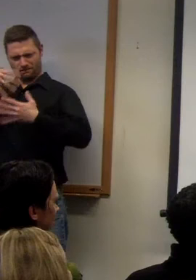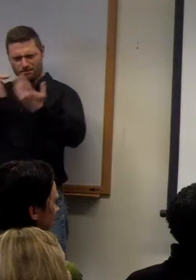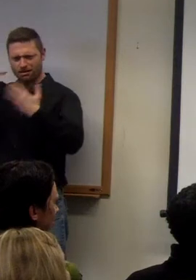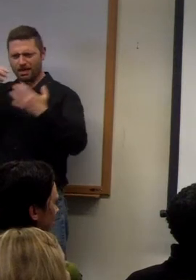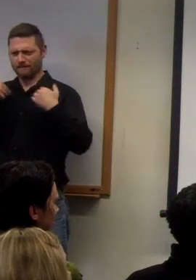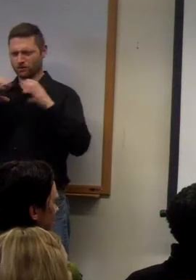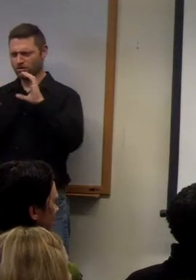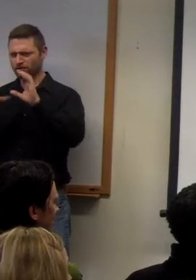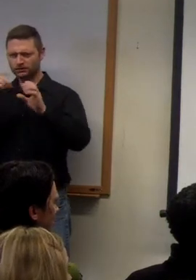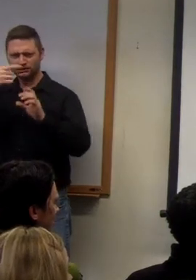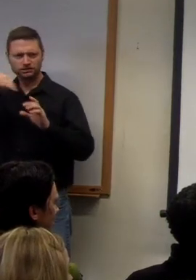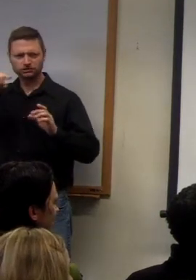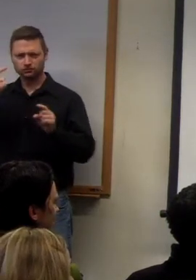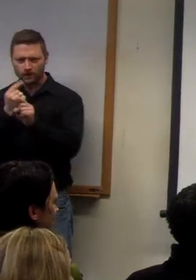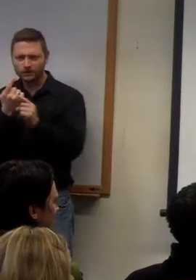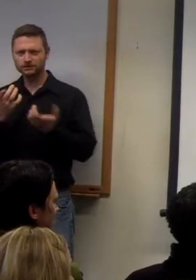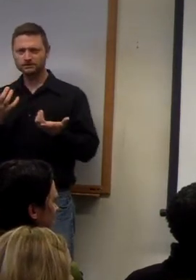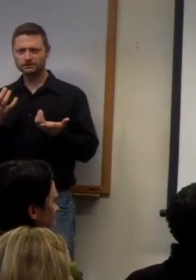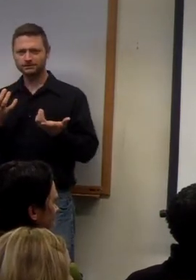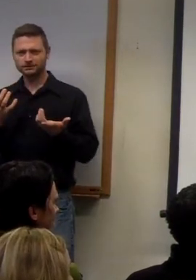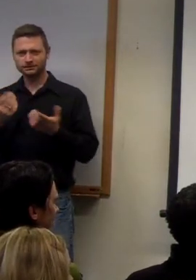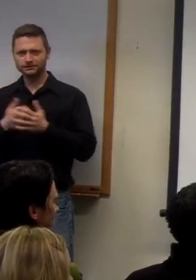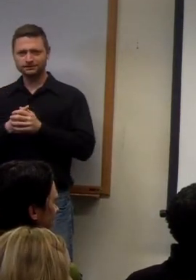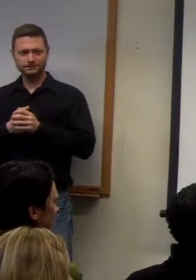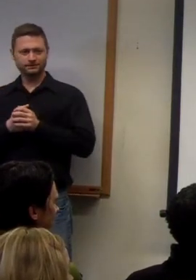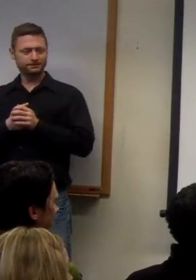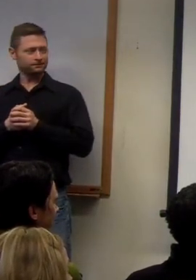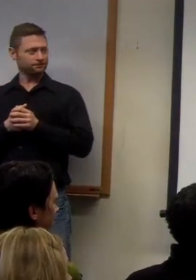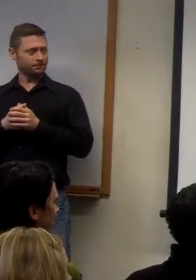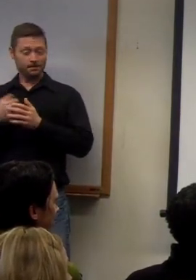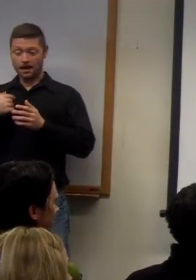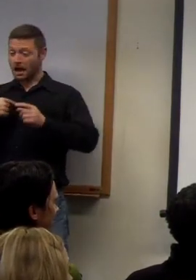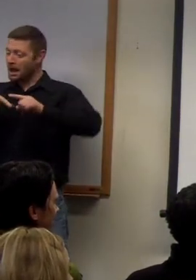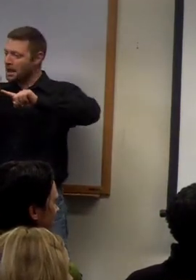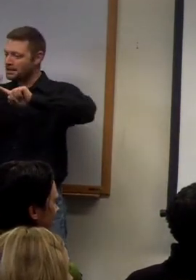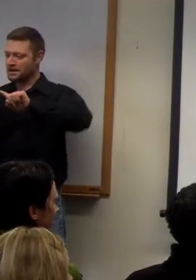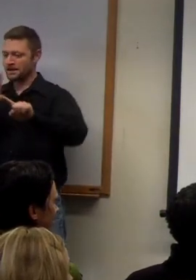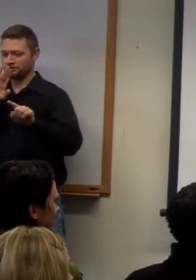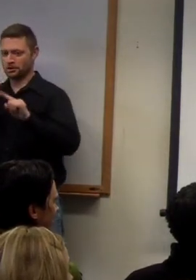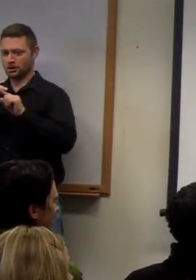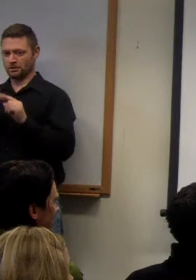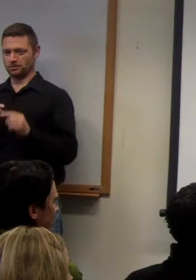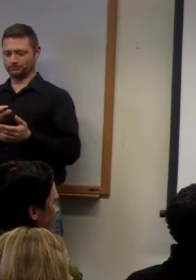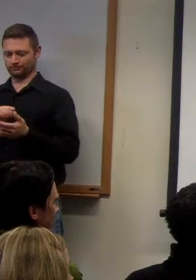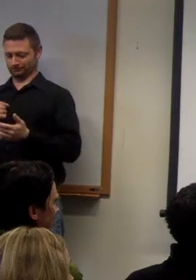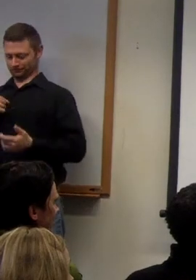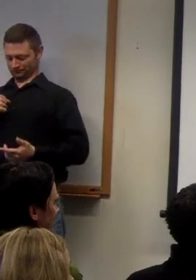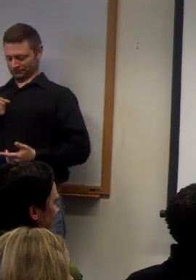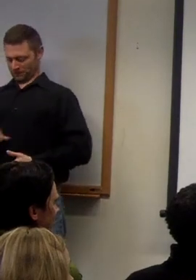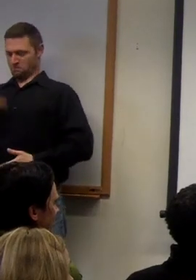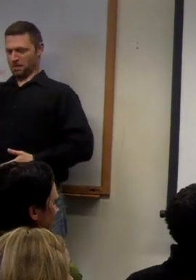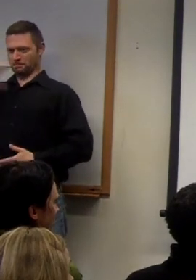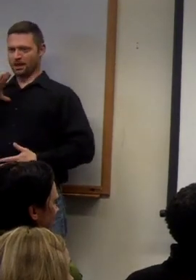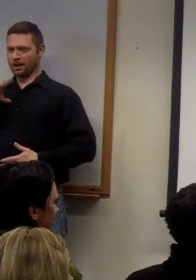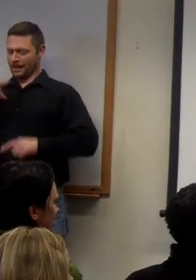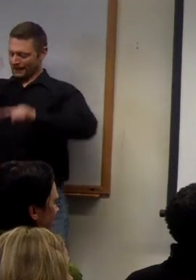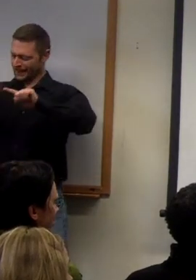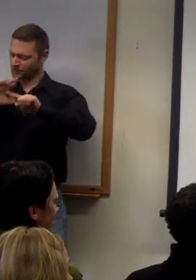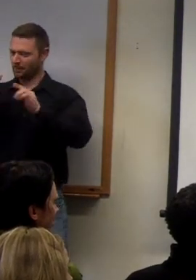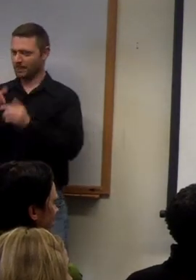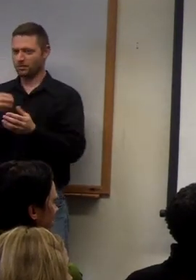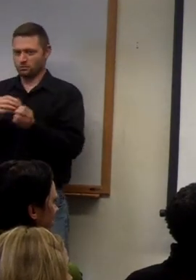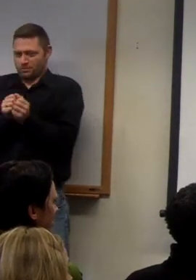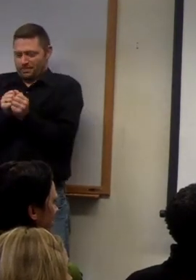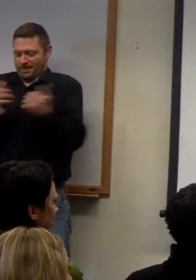Yes. Because I can't talk about being black in America without talking about white people in America